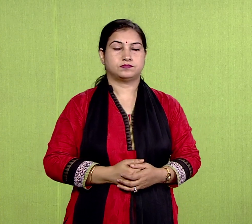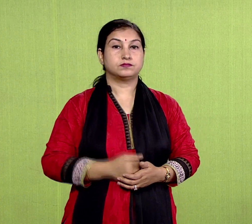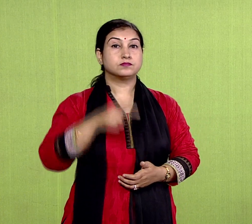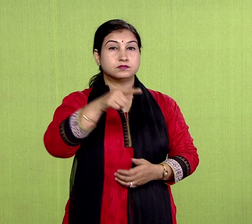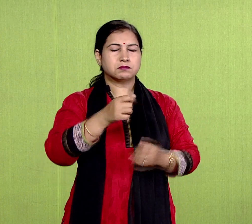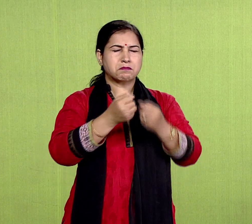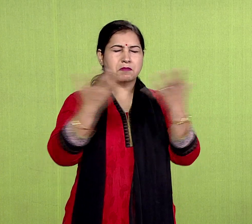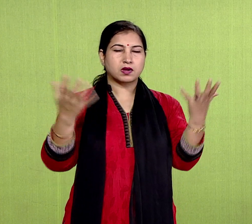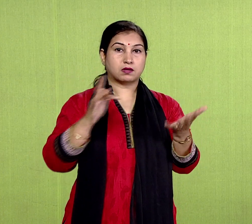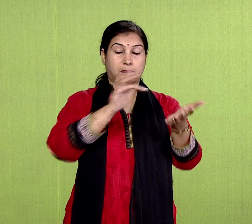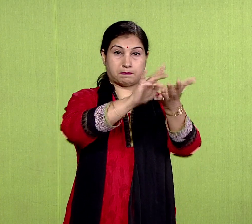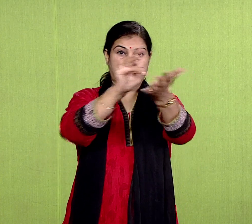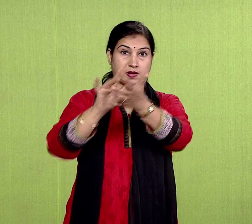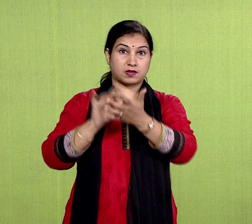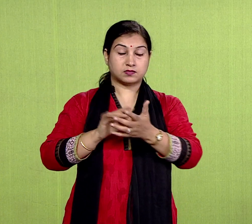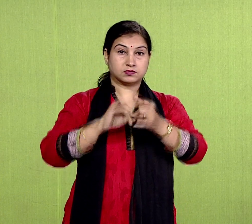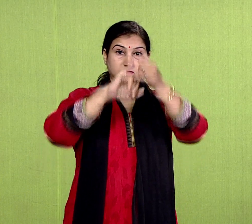He won many parts of South India.